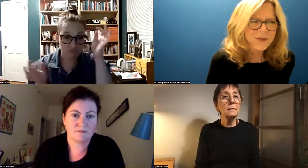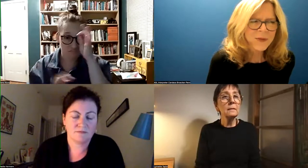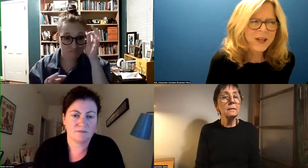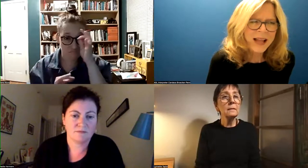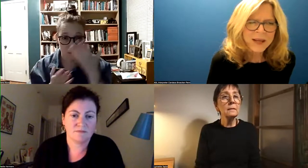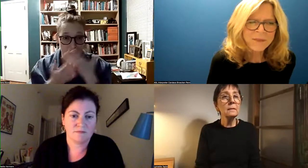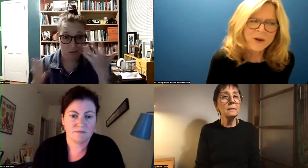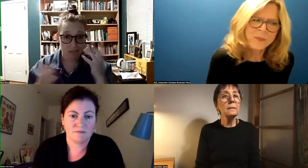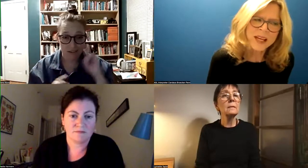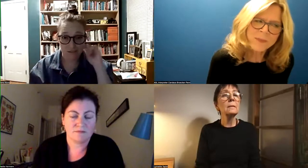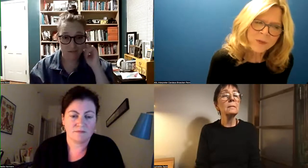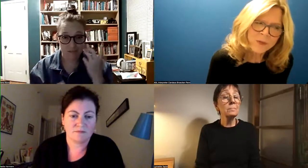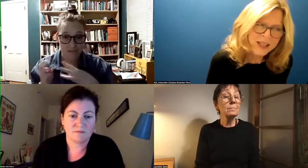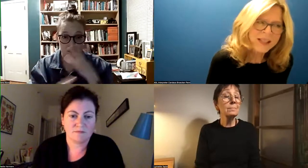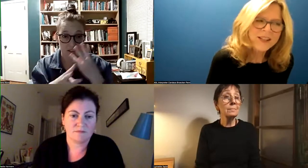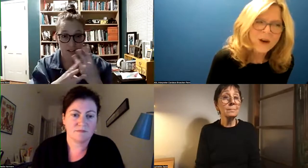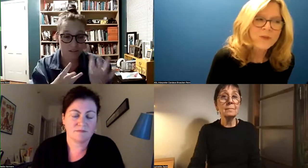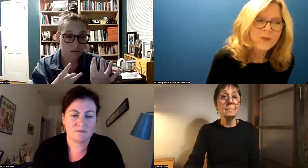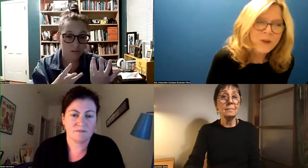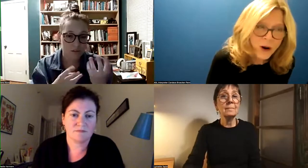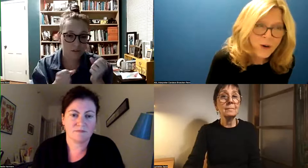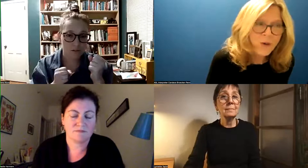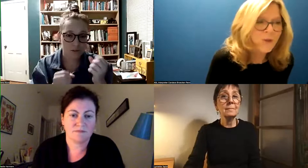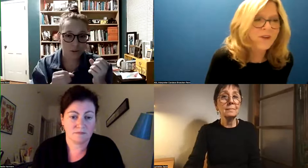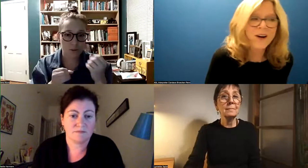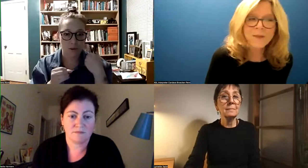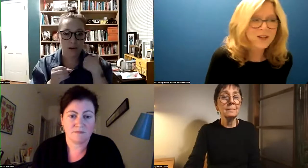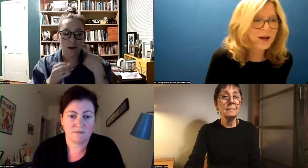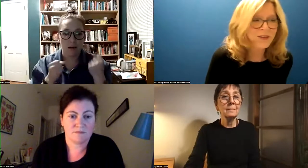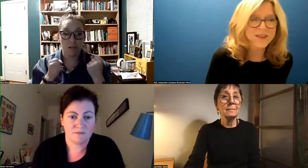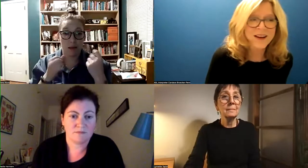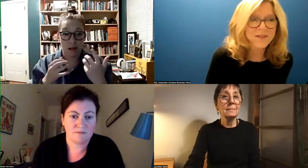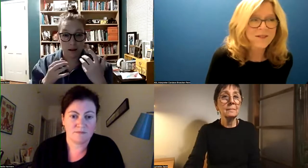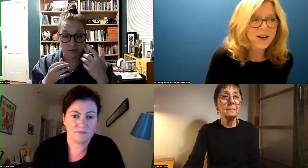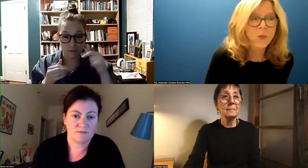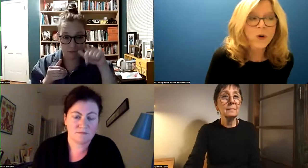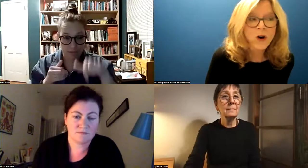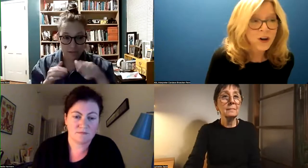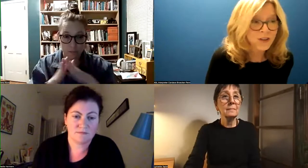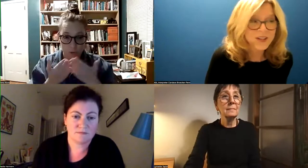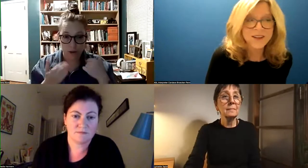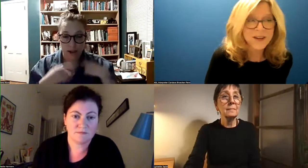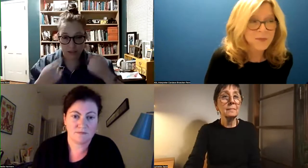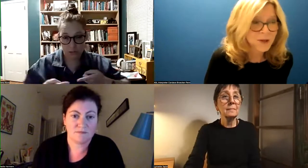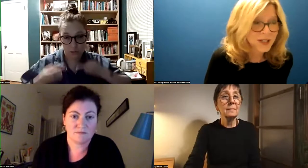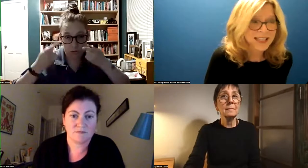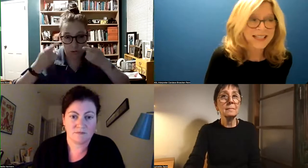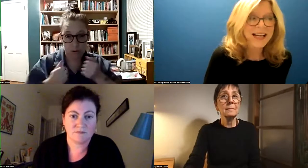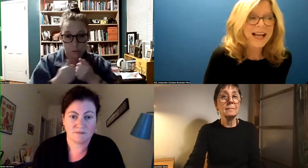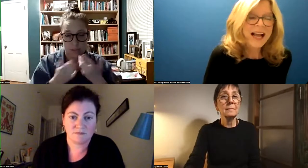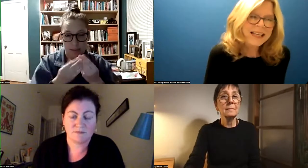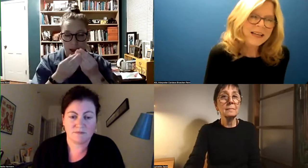it's really, I mean, most people really don't know very much about the deaf world, the deaf